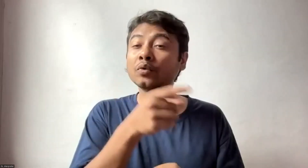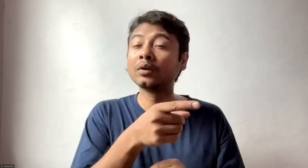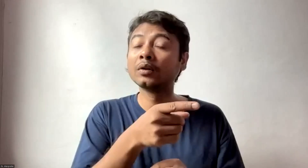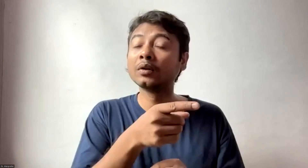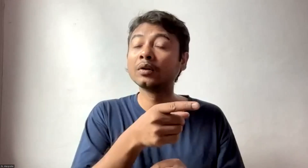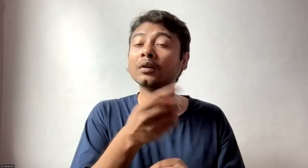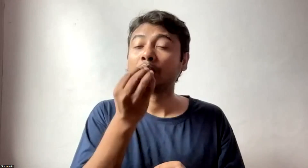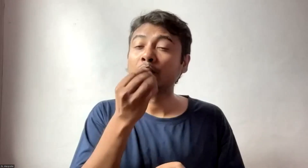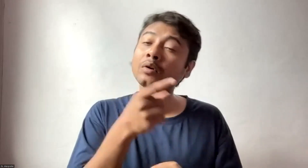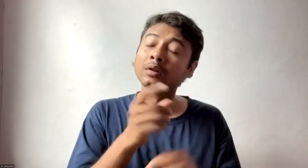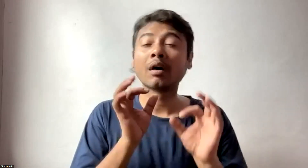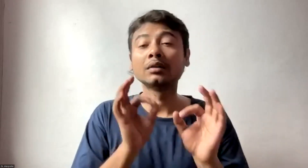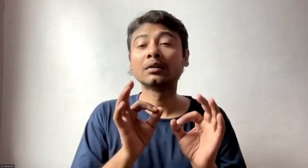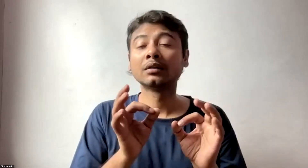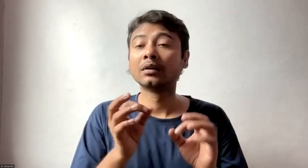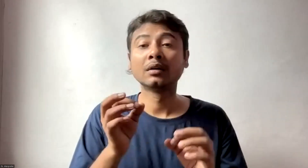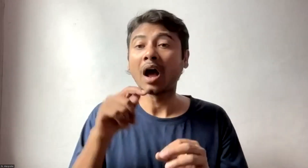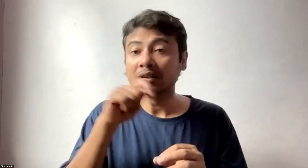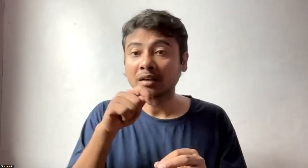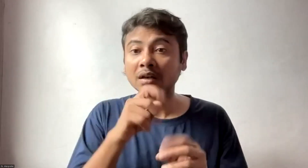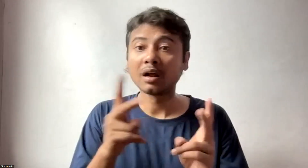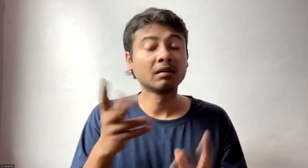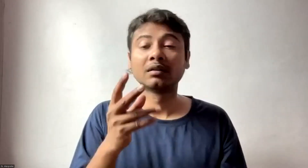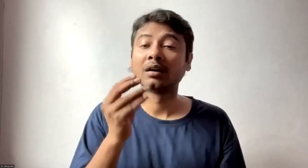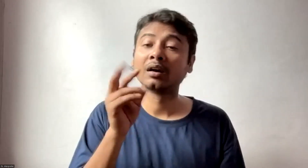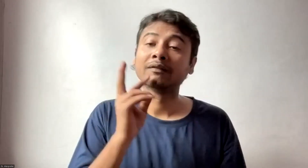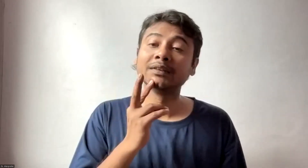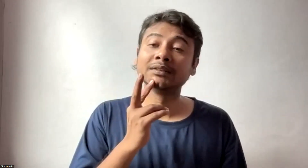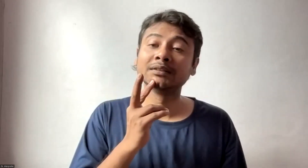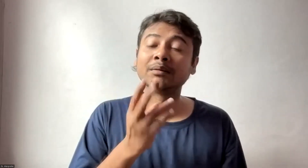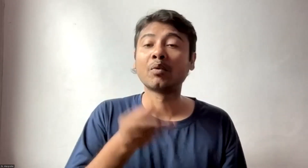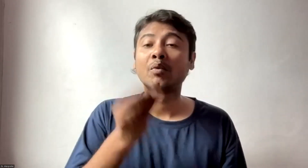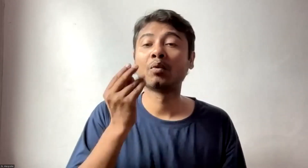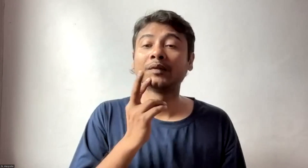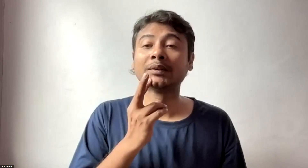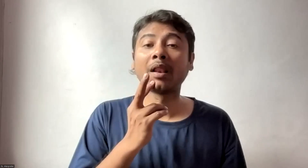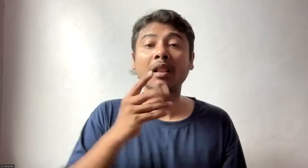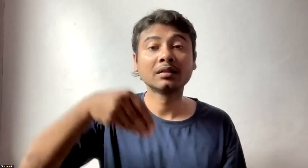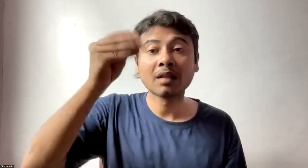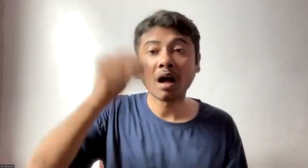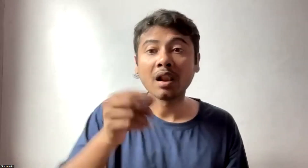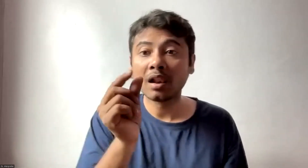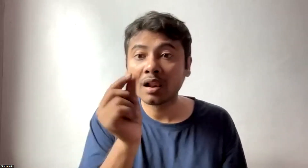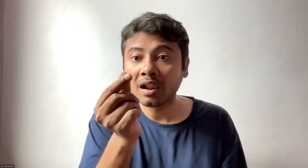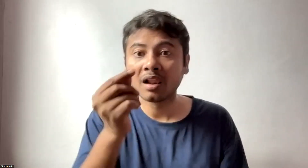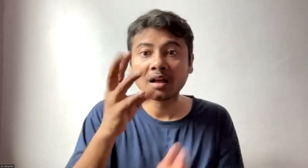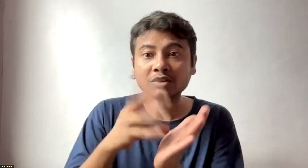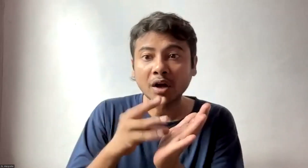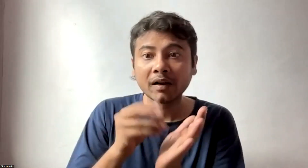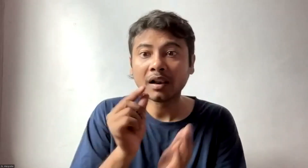dals, pulses, rices, all those kind of full meal kind of food they have, milk